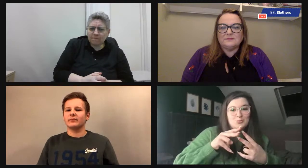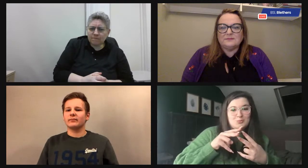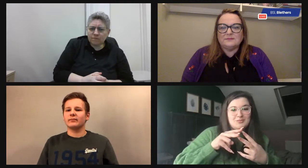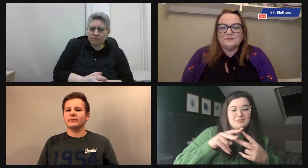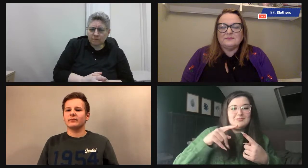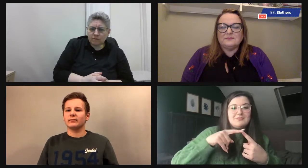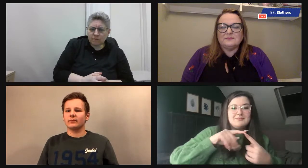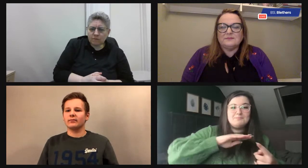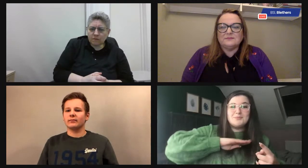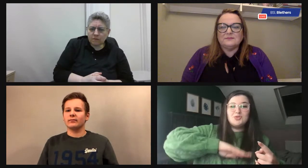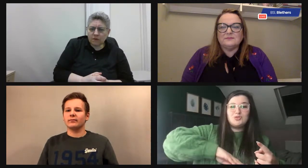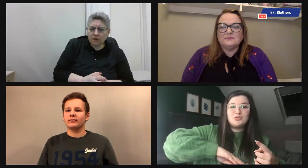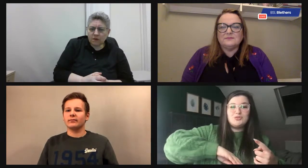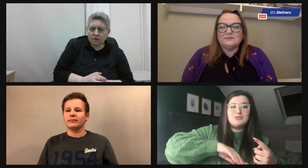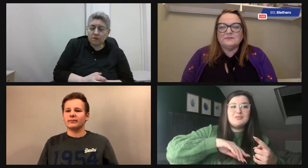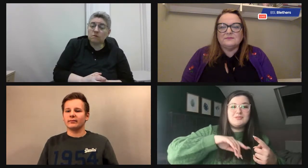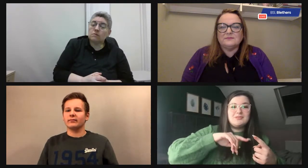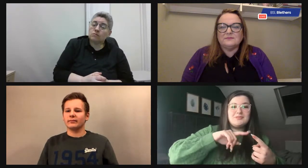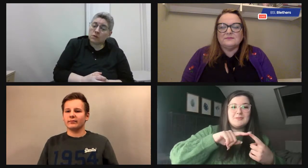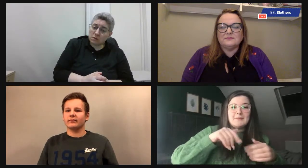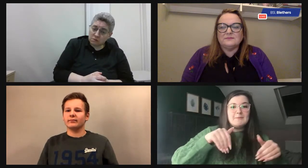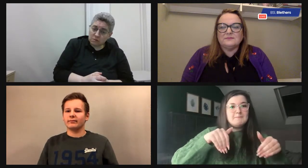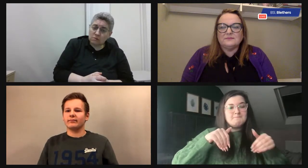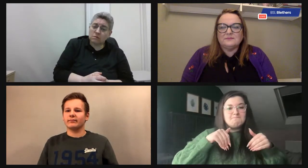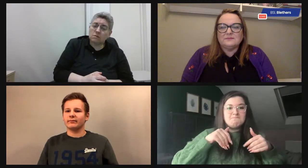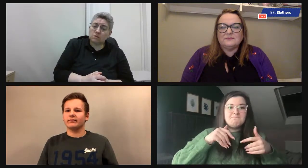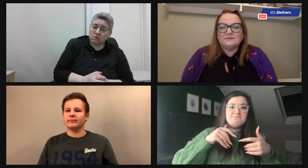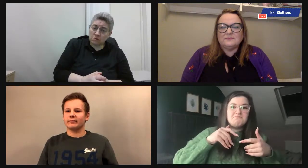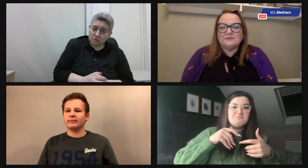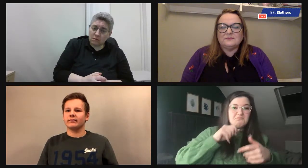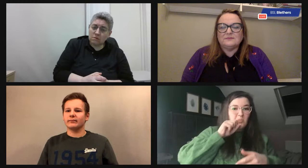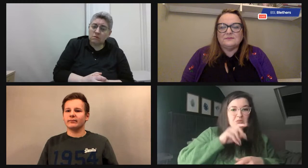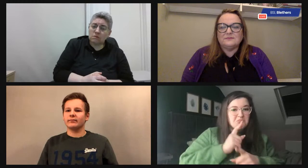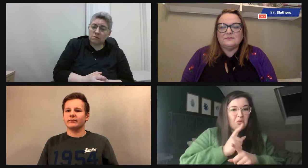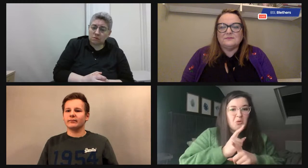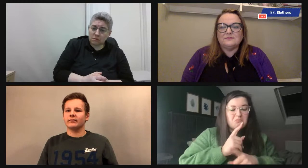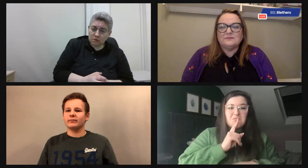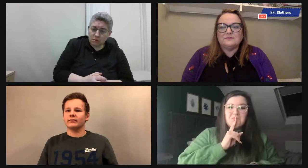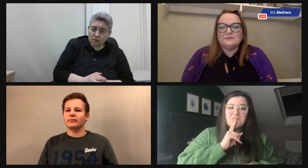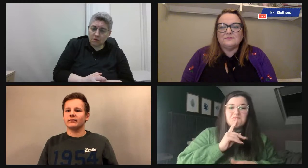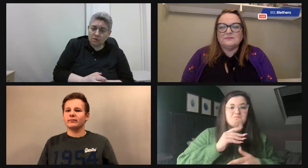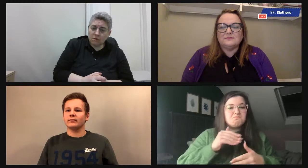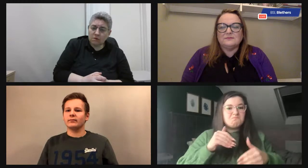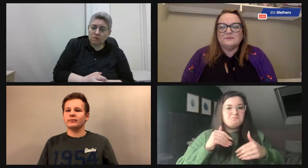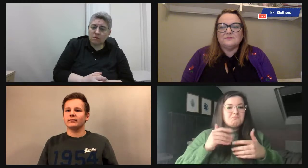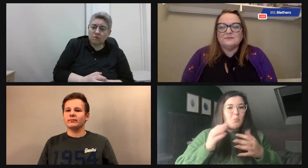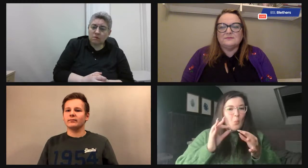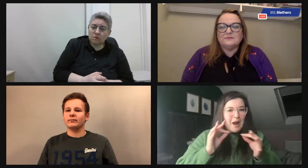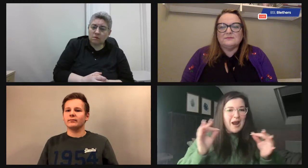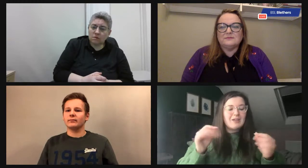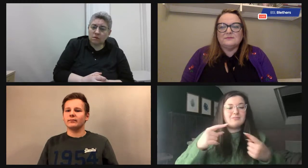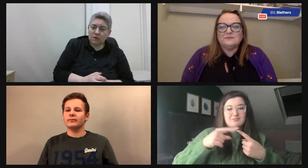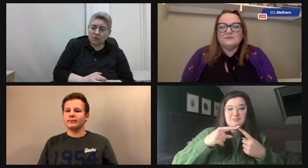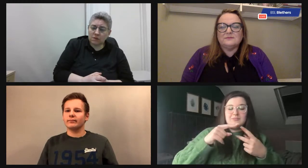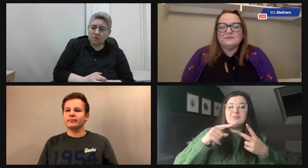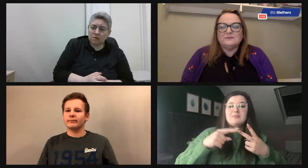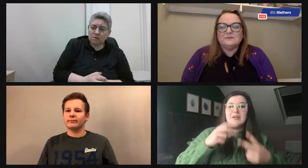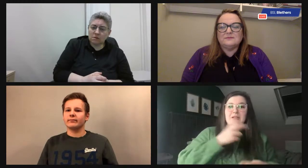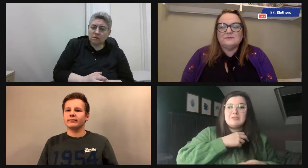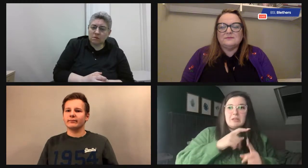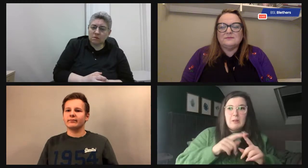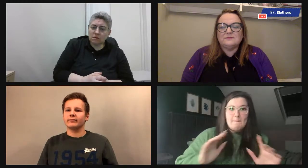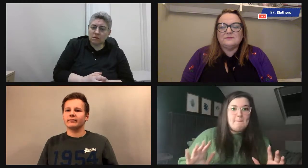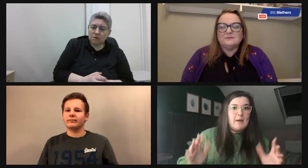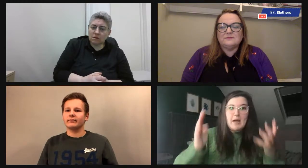about here? Well, for me, I see two things: depression, withdrawn,